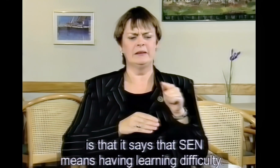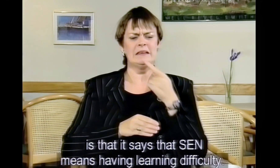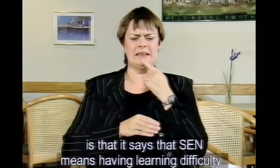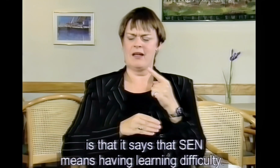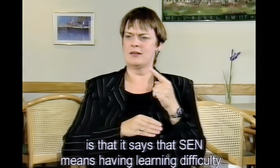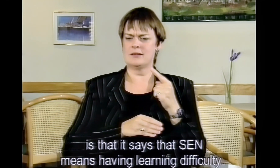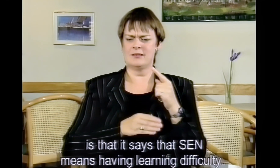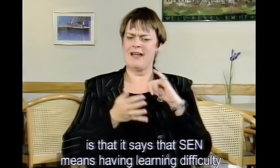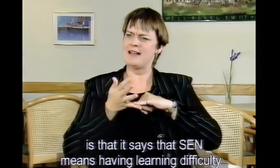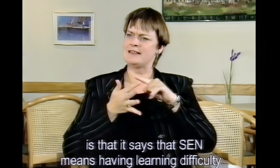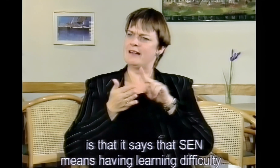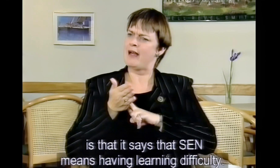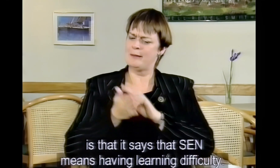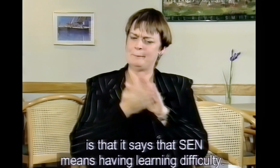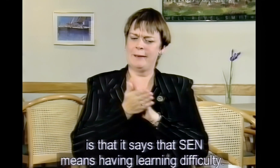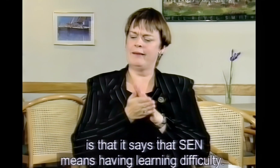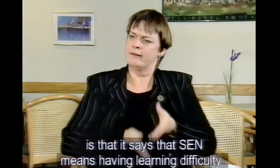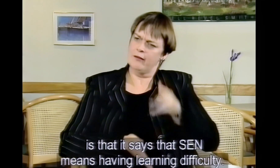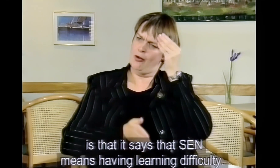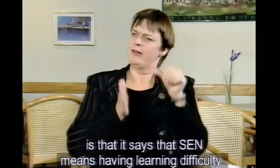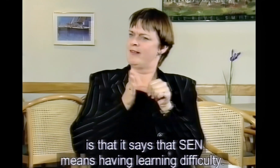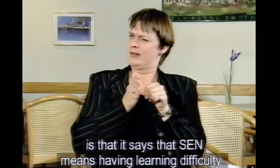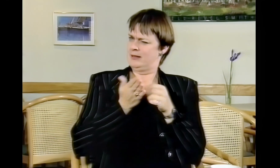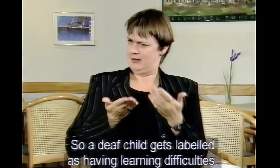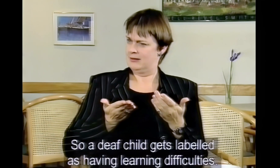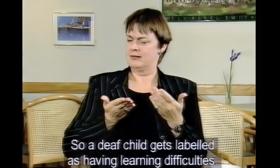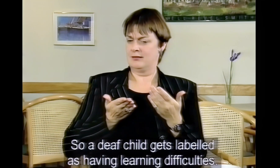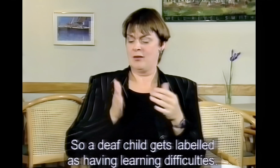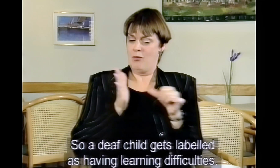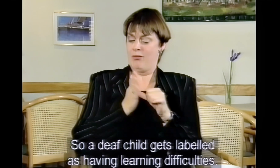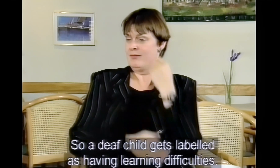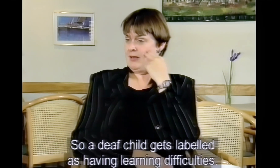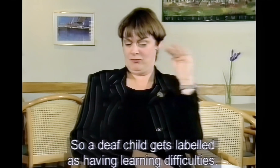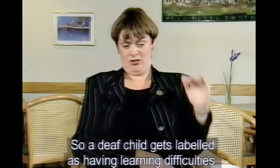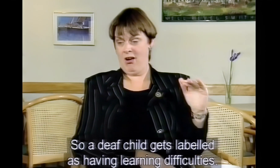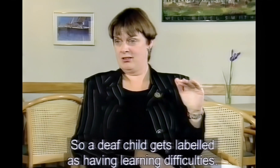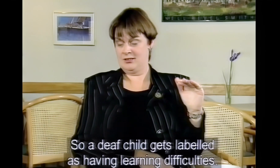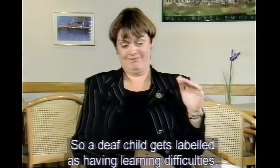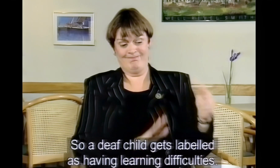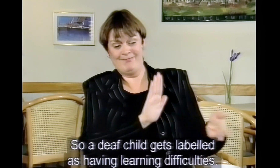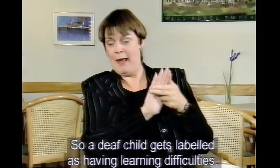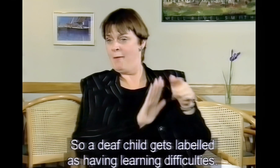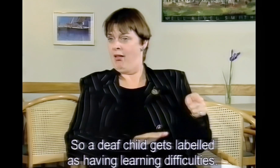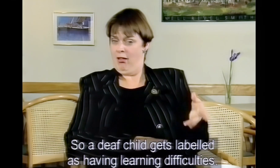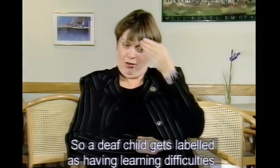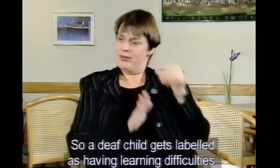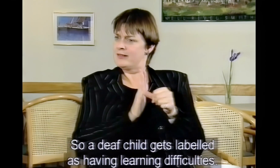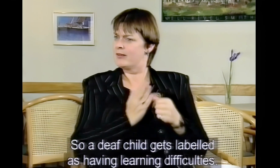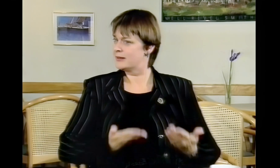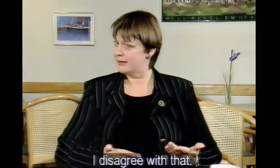means learning difficulty. The problem for the deaf child is that they get labelled as having learning difficulties.